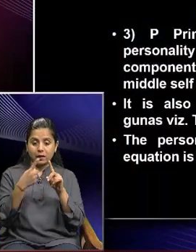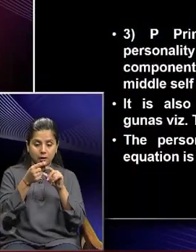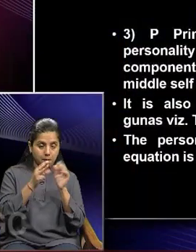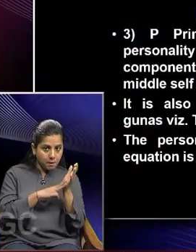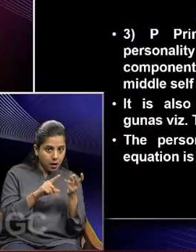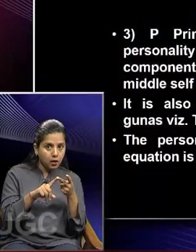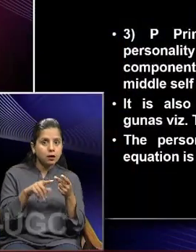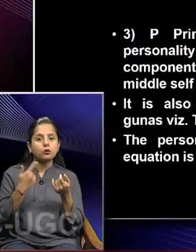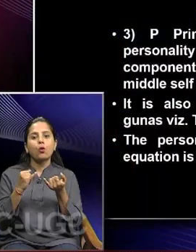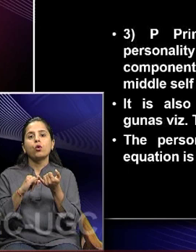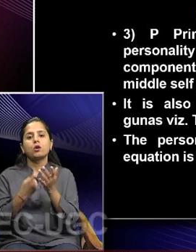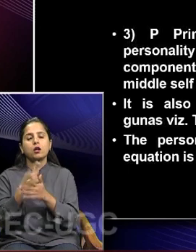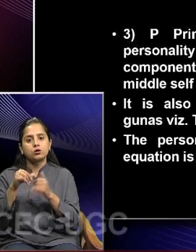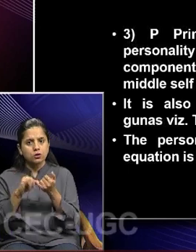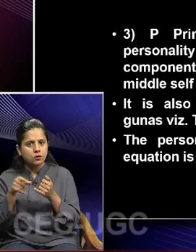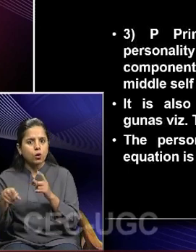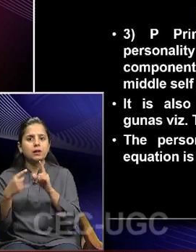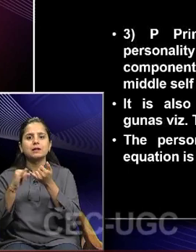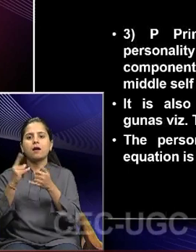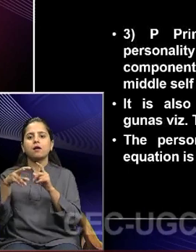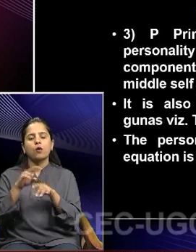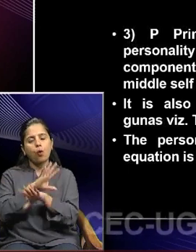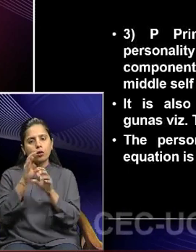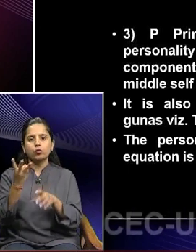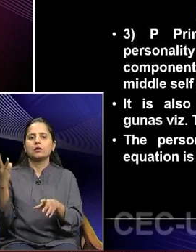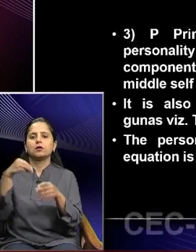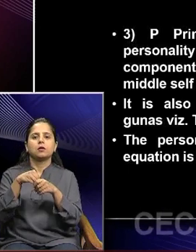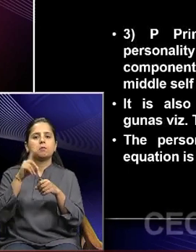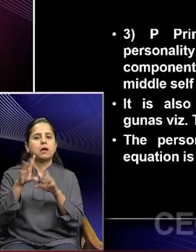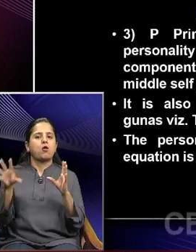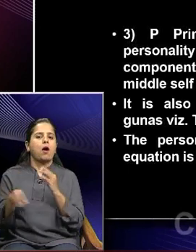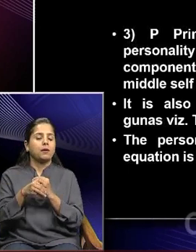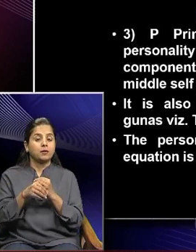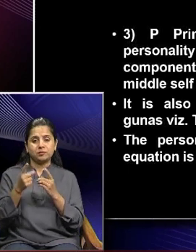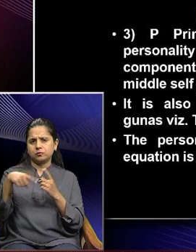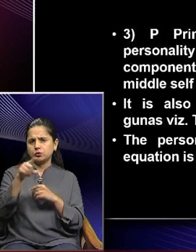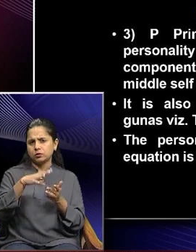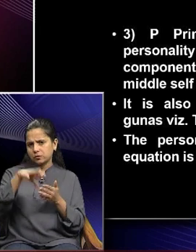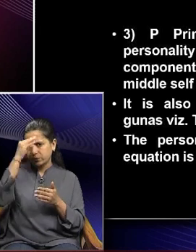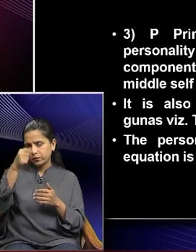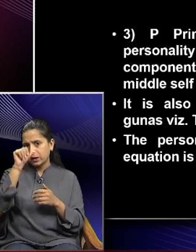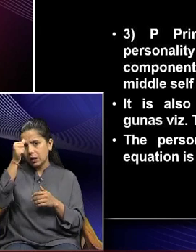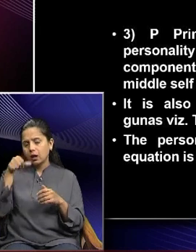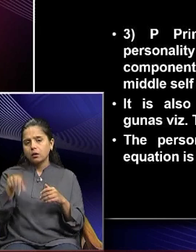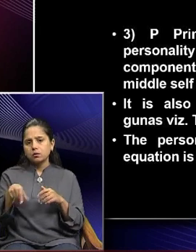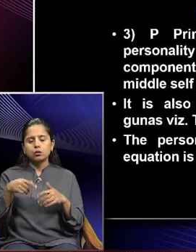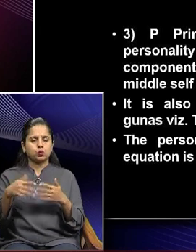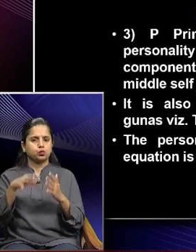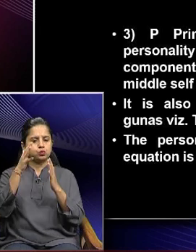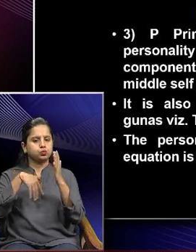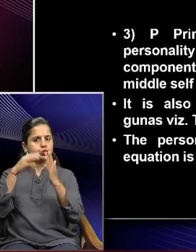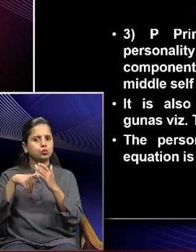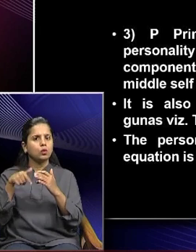rajas and sattvic, all three are supposed to be added. So my dear learners, the Indian scripture is so rich in terms